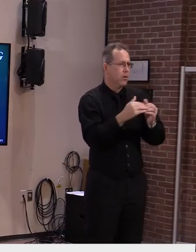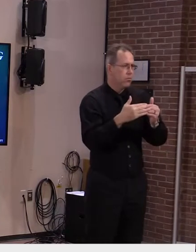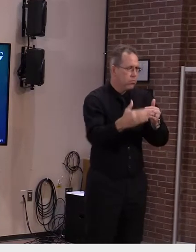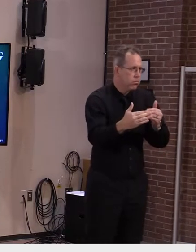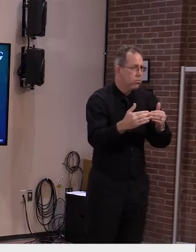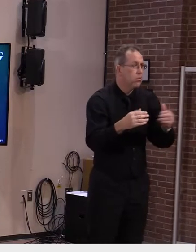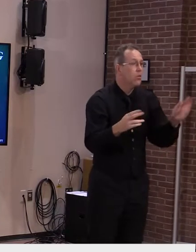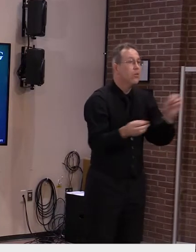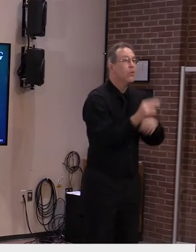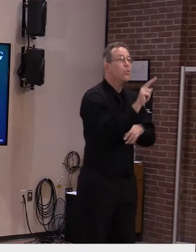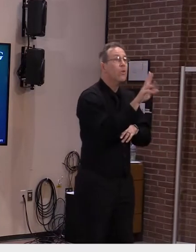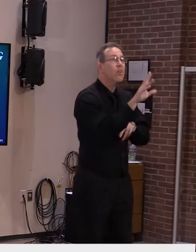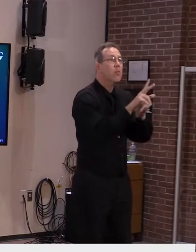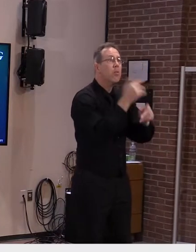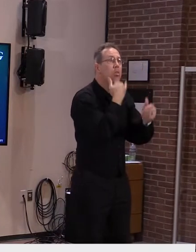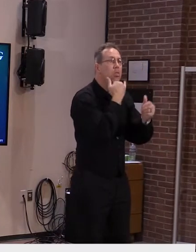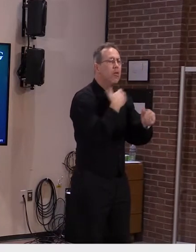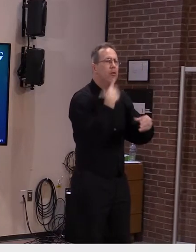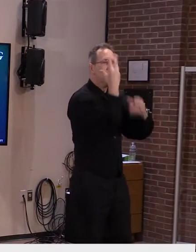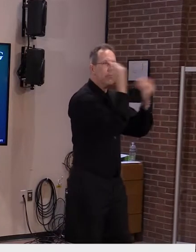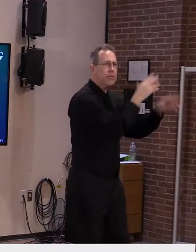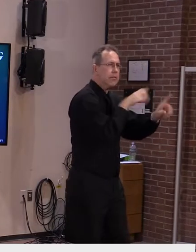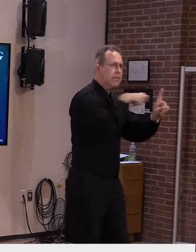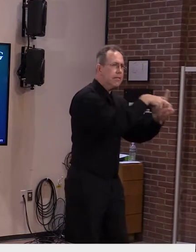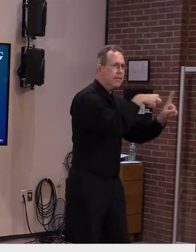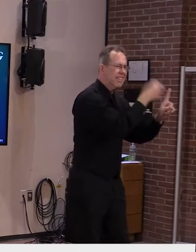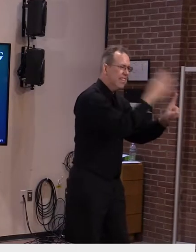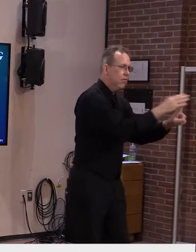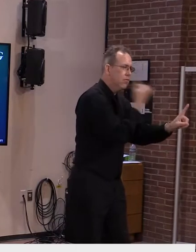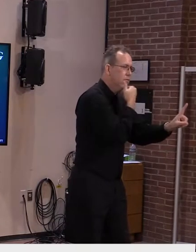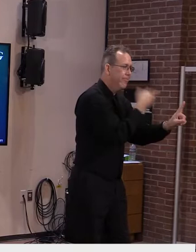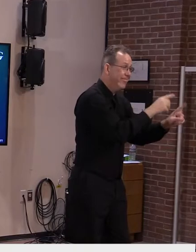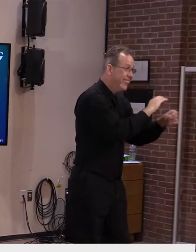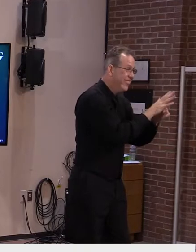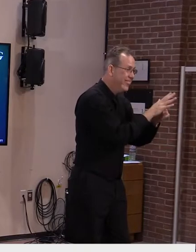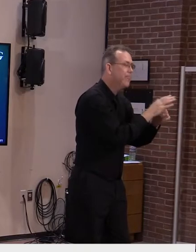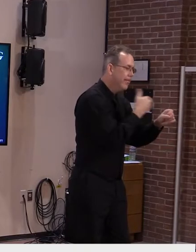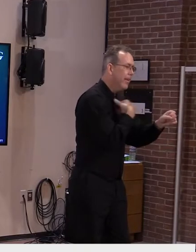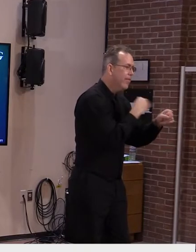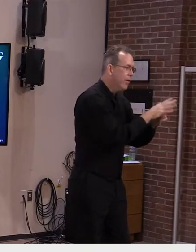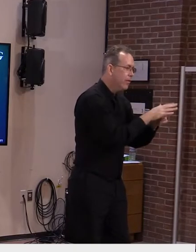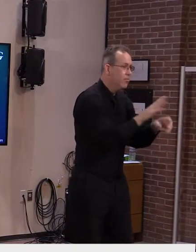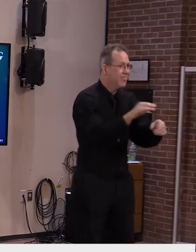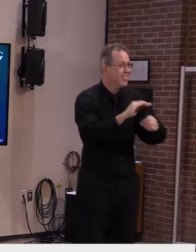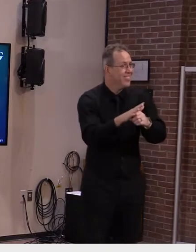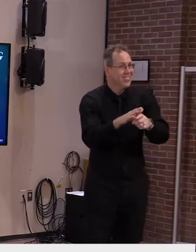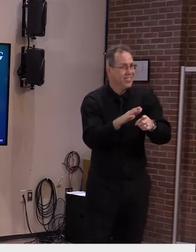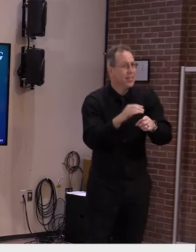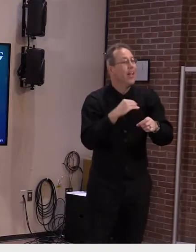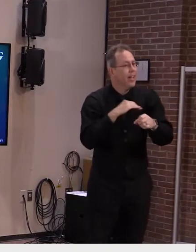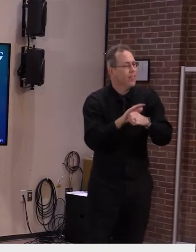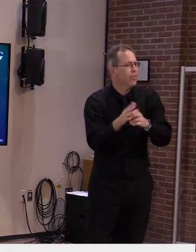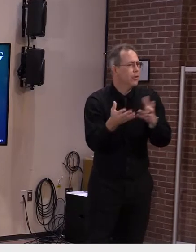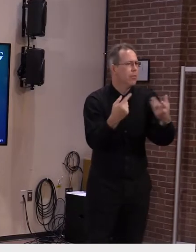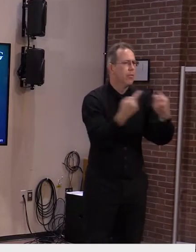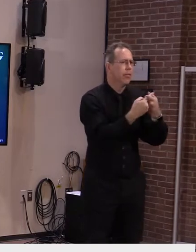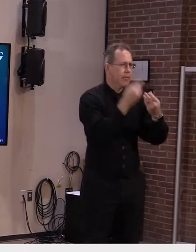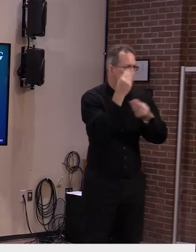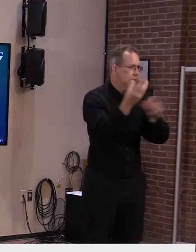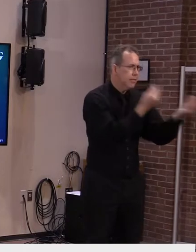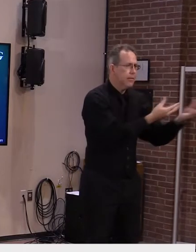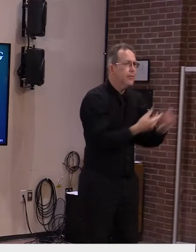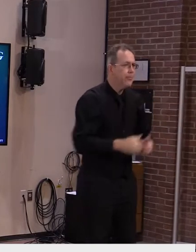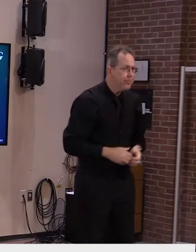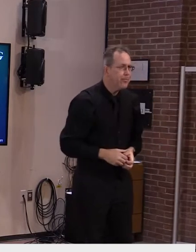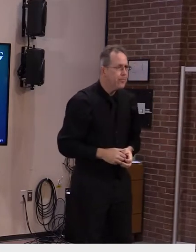some points I made about contact tracing and testing a couple of weeks ago, because we are in a transition on how we're going to do